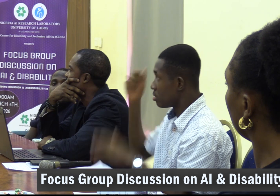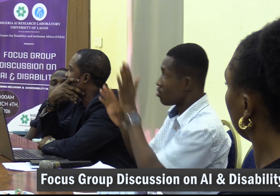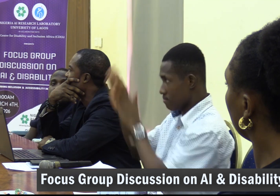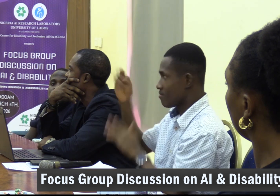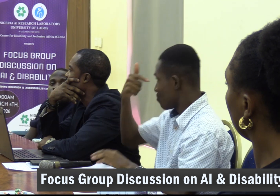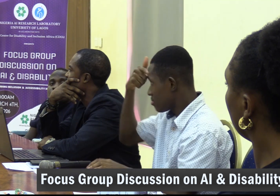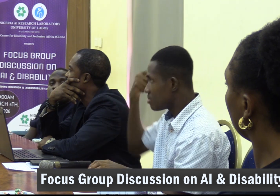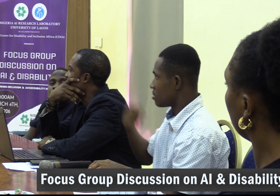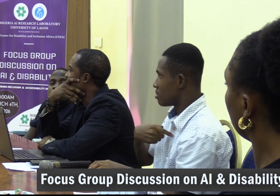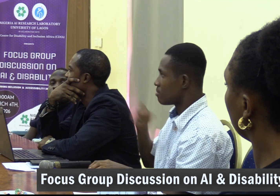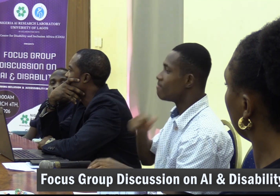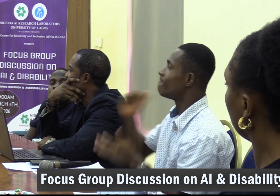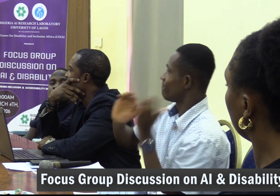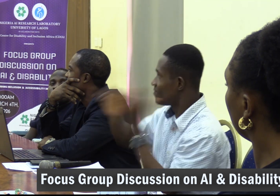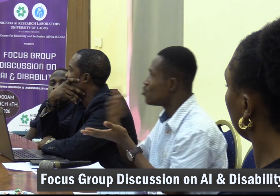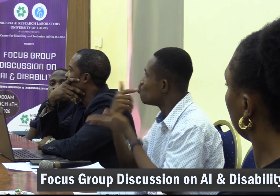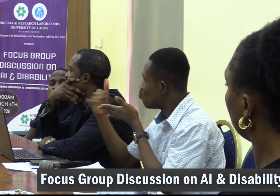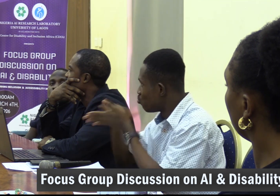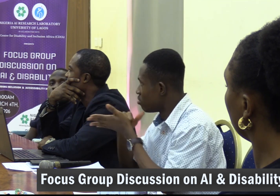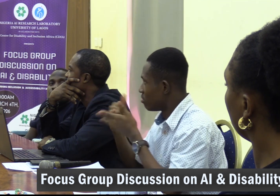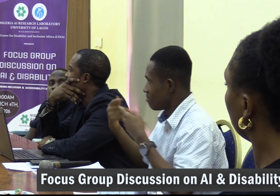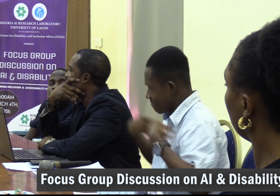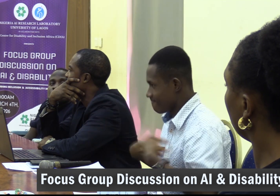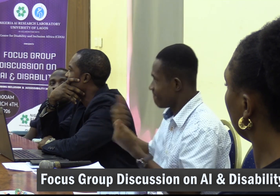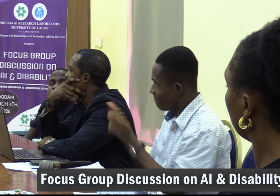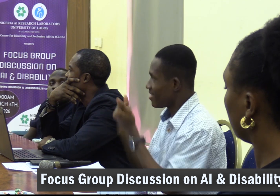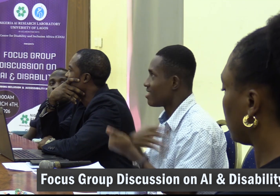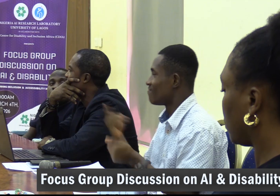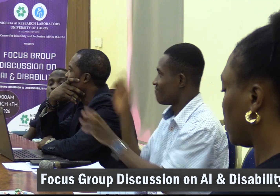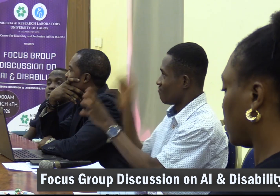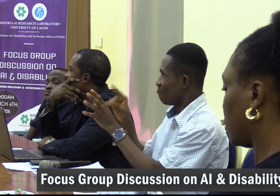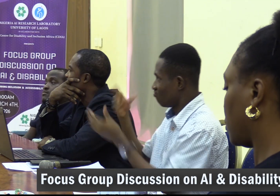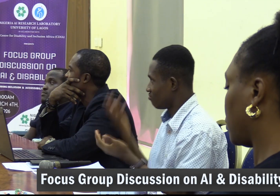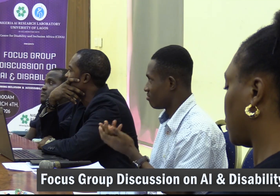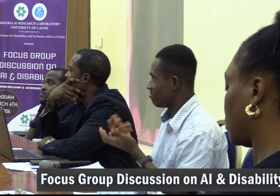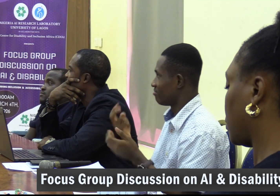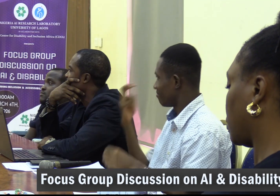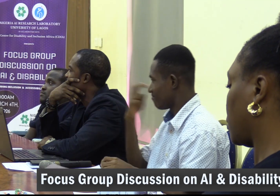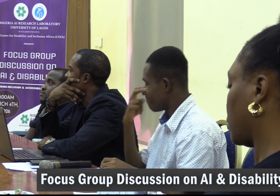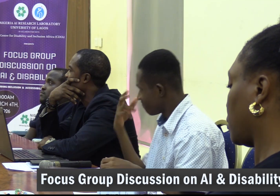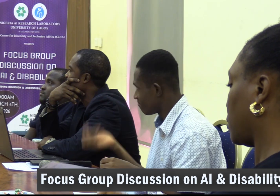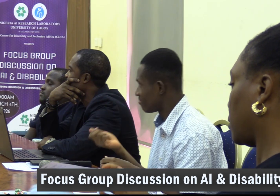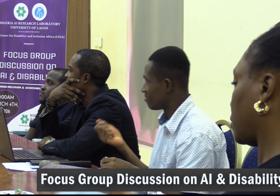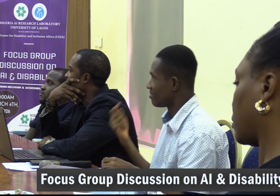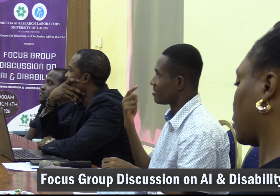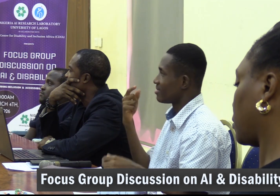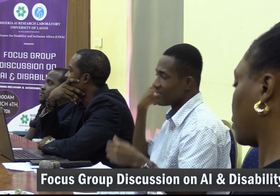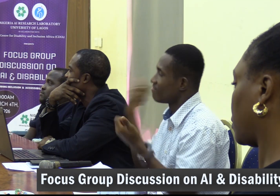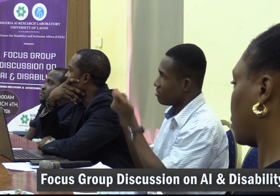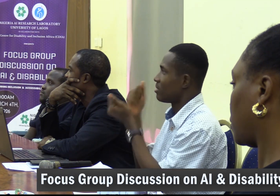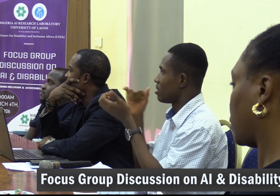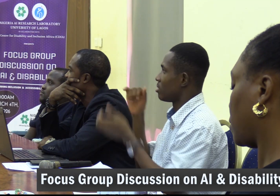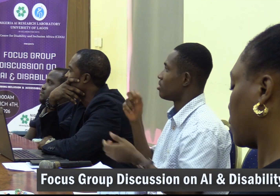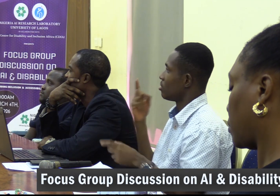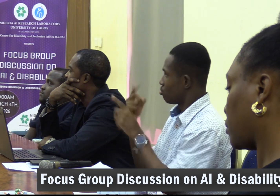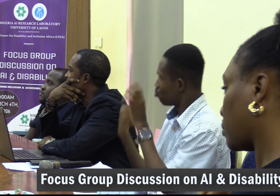and move forward, because we have been left behind by people, put aside the